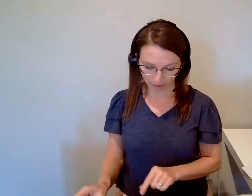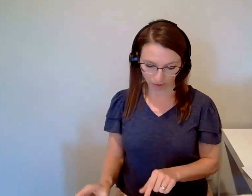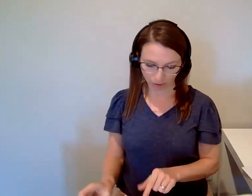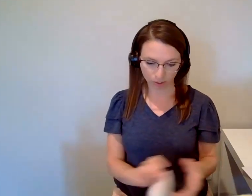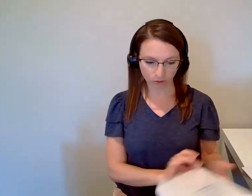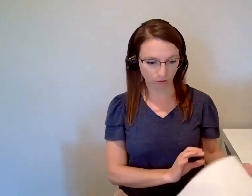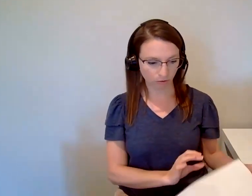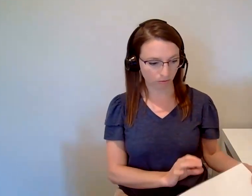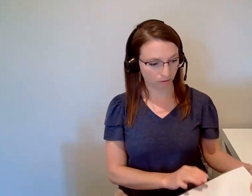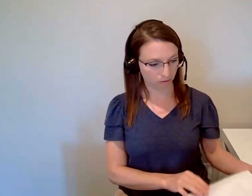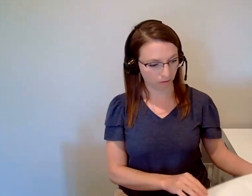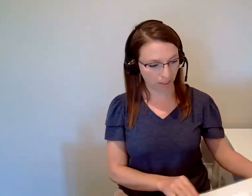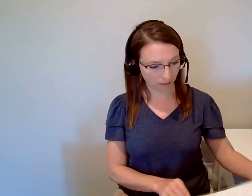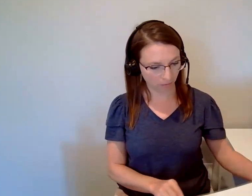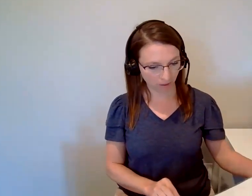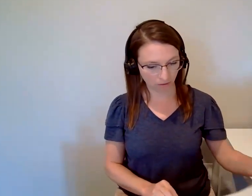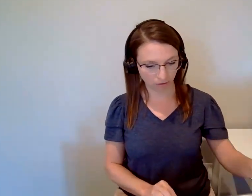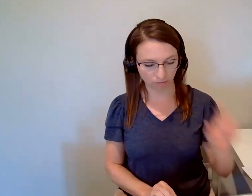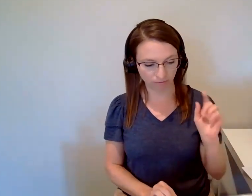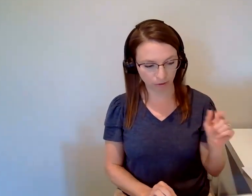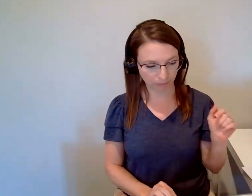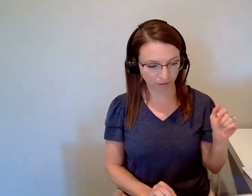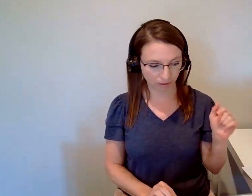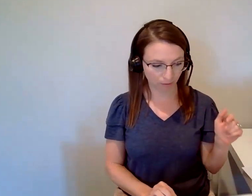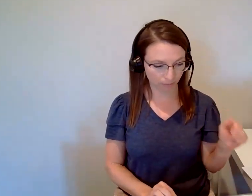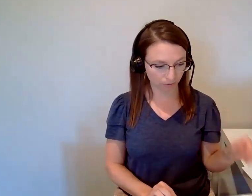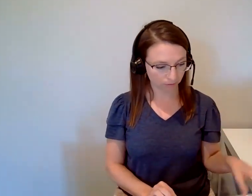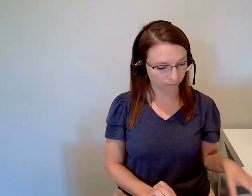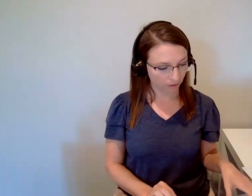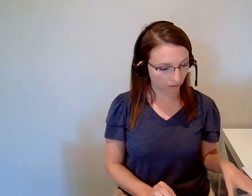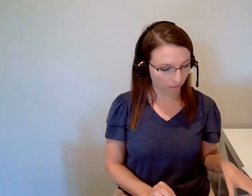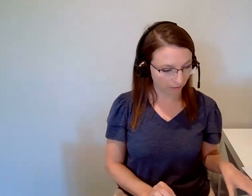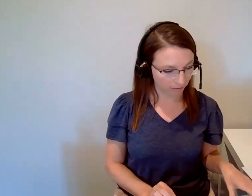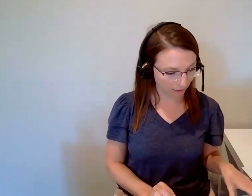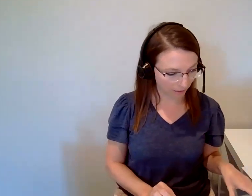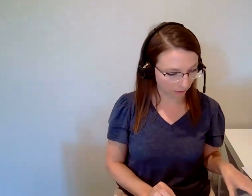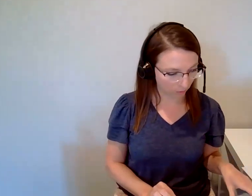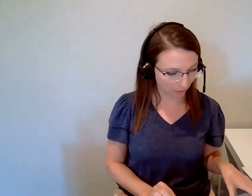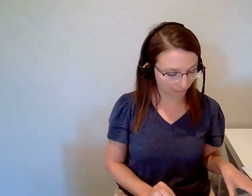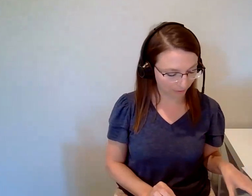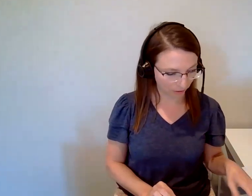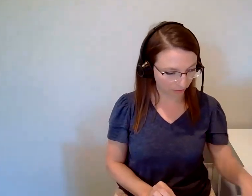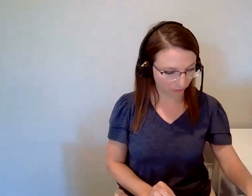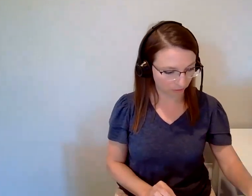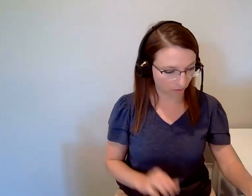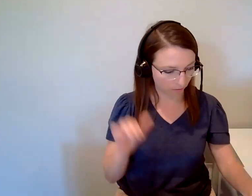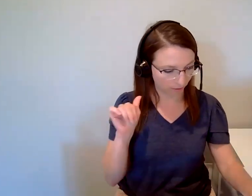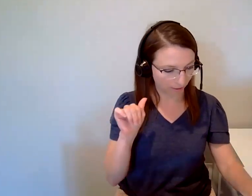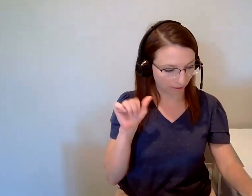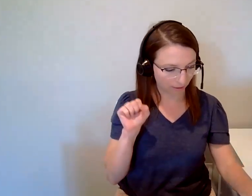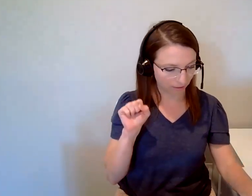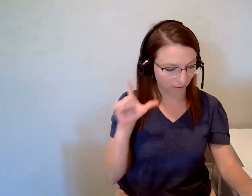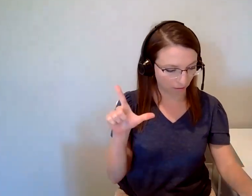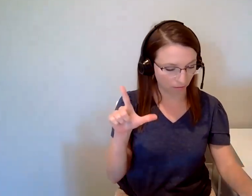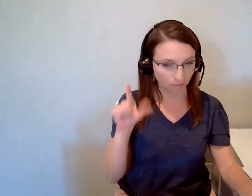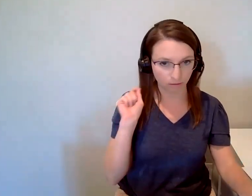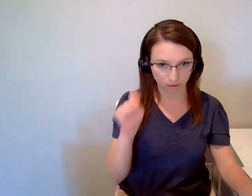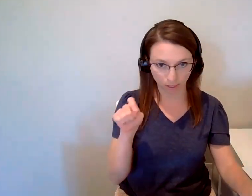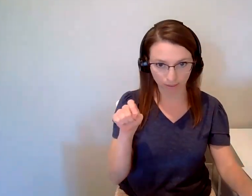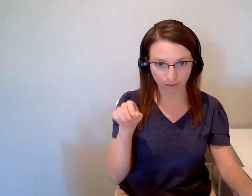And on your document, your finger spelling and numbers, there is a website on there. It's called asl.ms